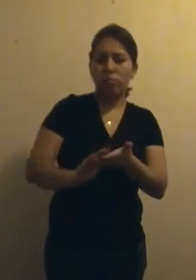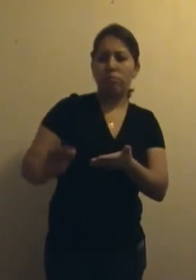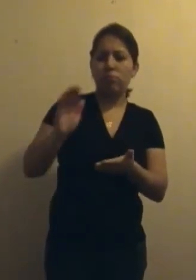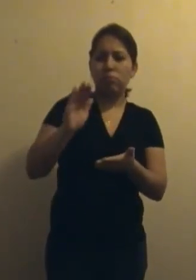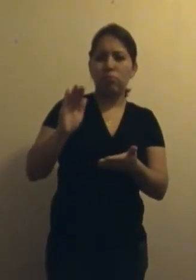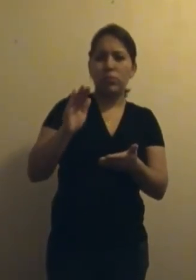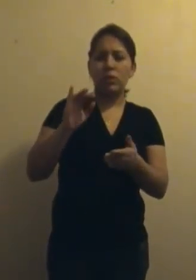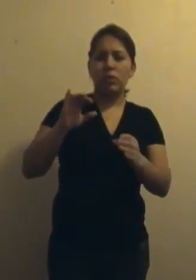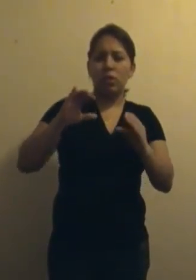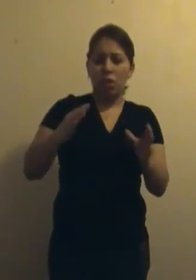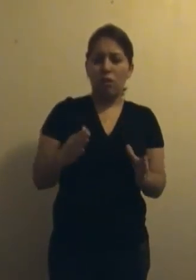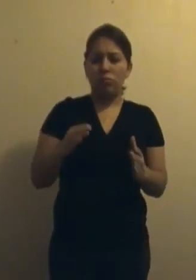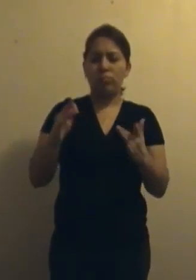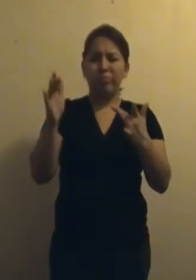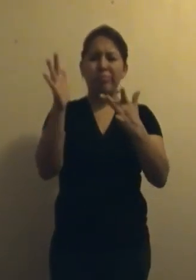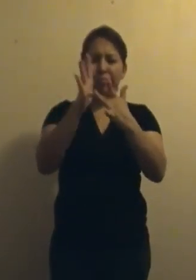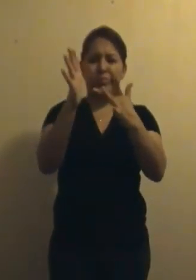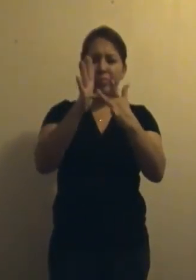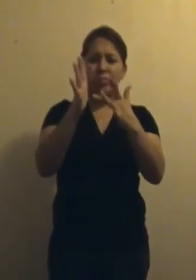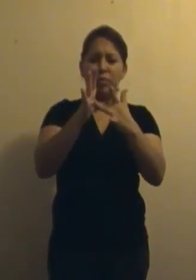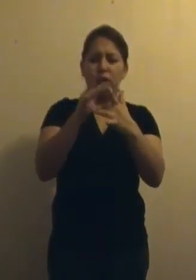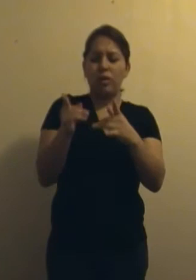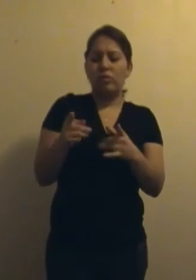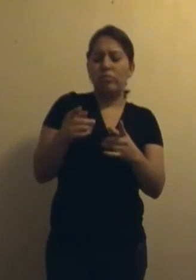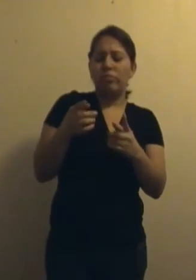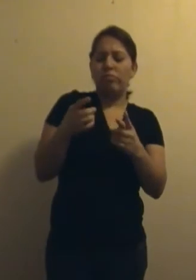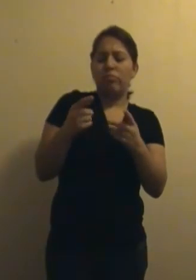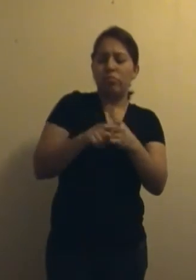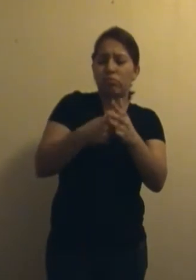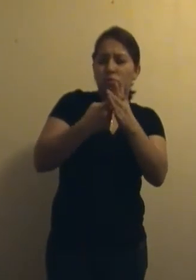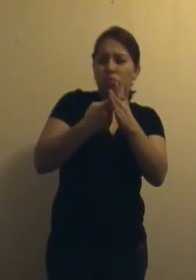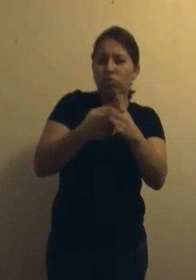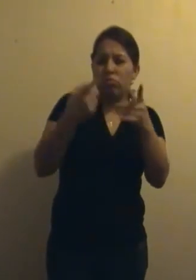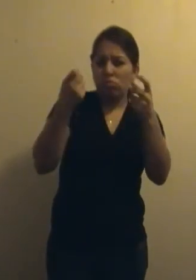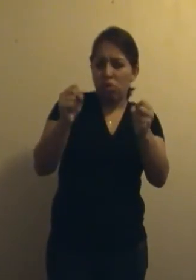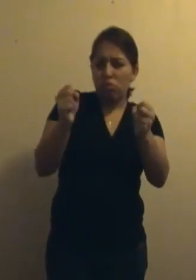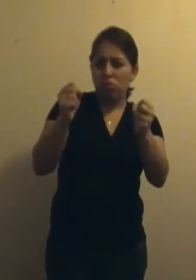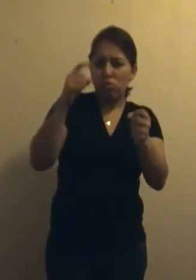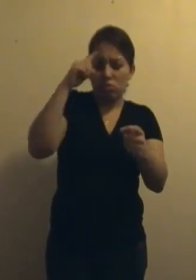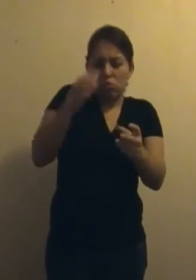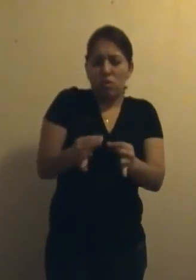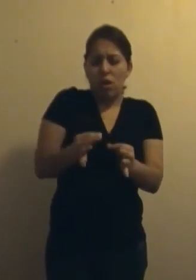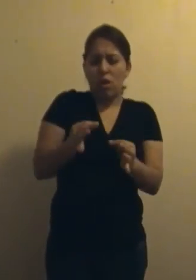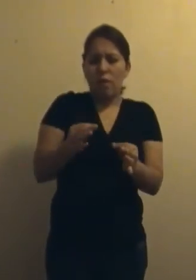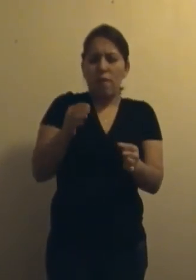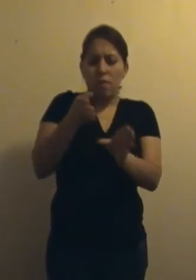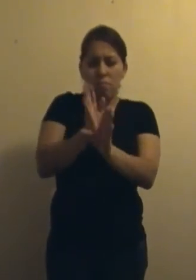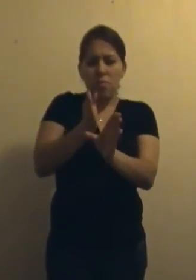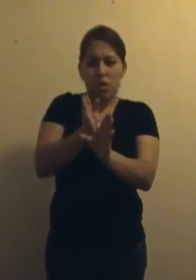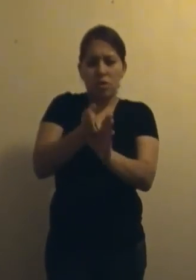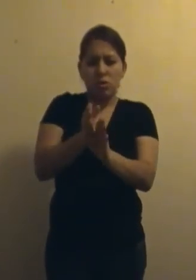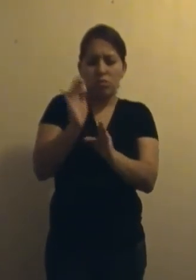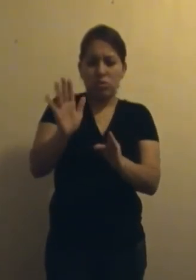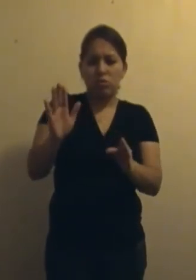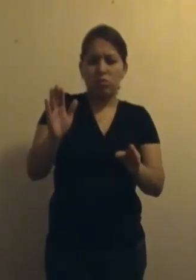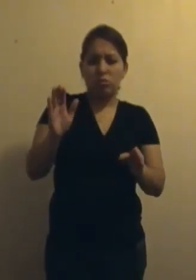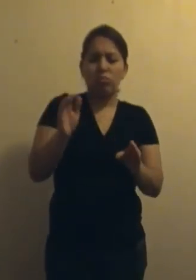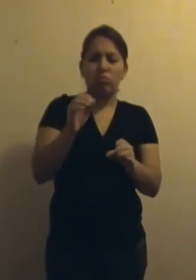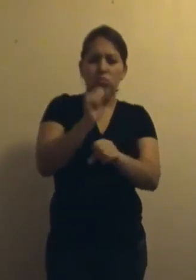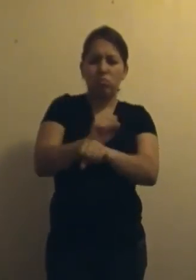students thinking about deciding on a major for their academic career. And I'm teaching a similar class,